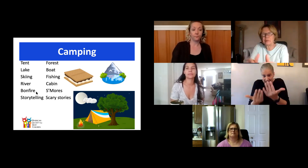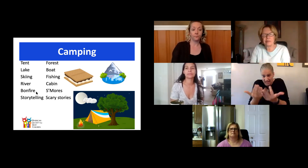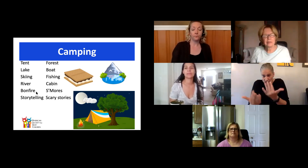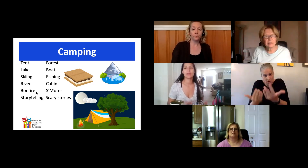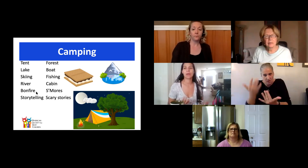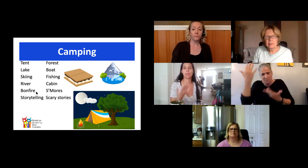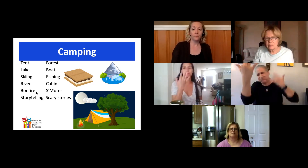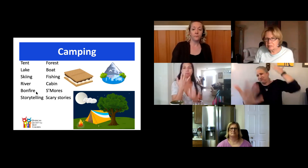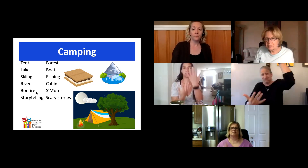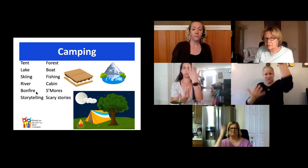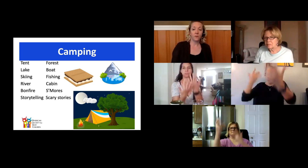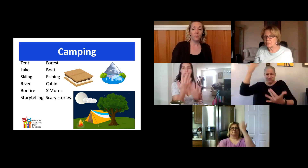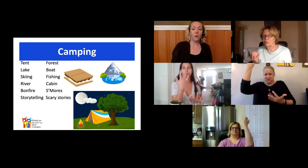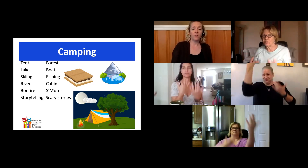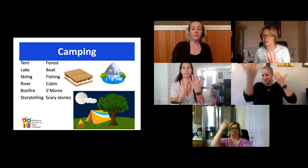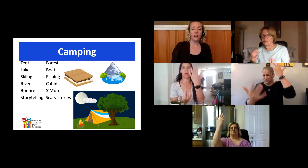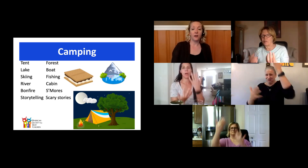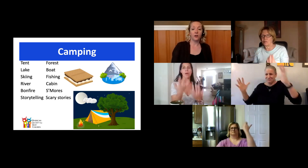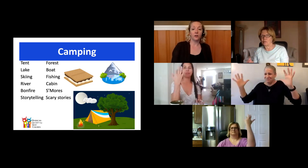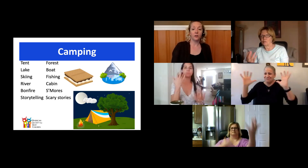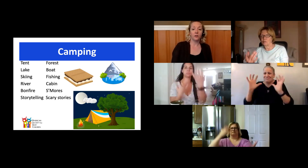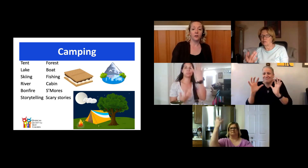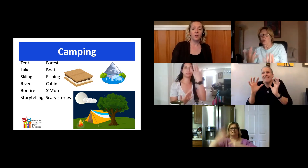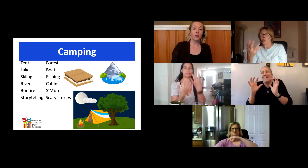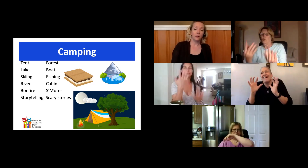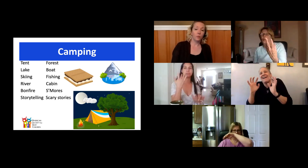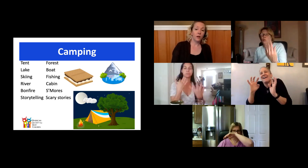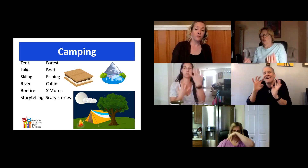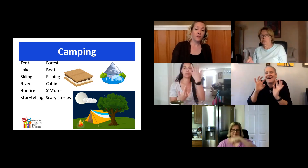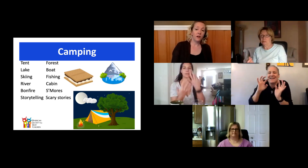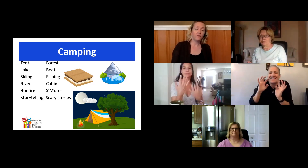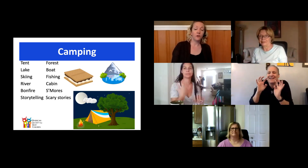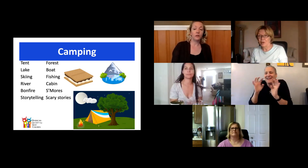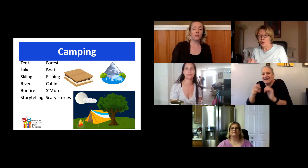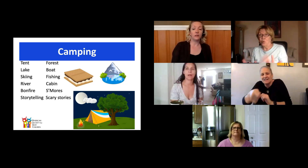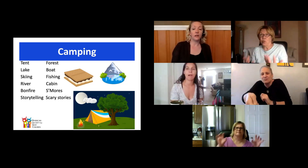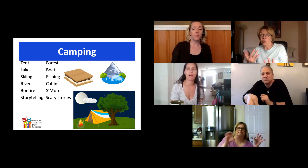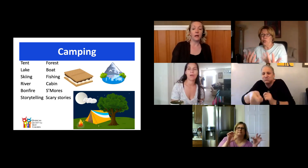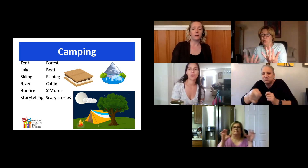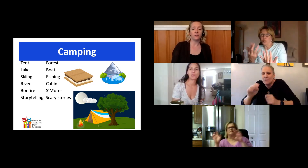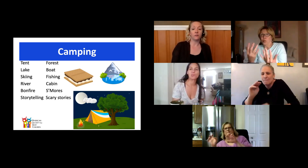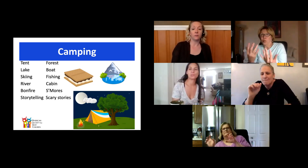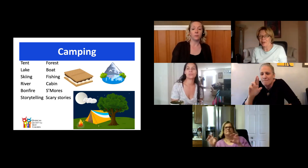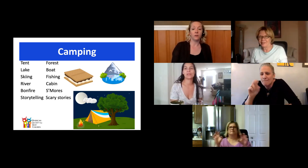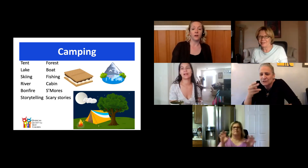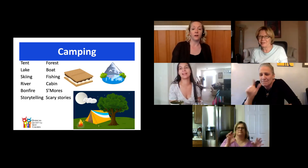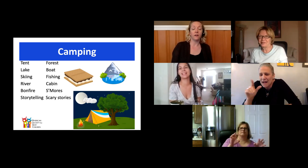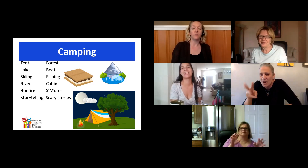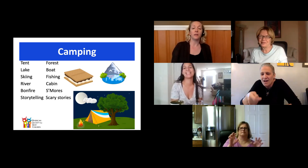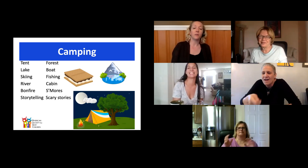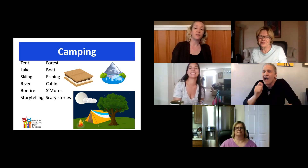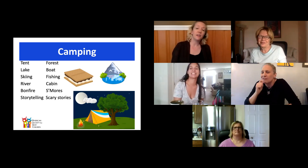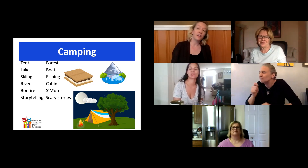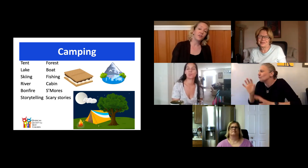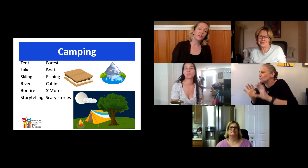Bonfire. A little bonfire versus a massive bonfire, and everybody comes together and they kumbaya and they roast